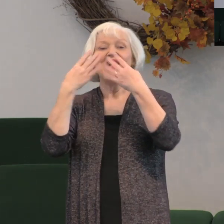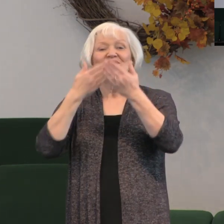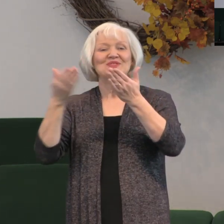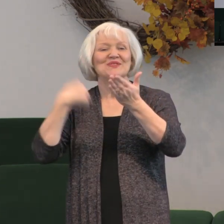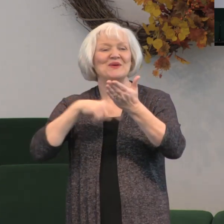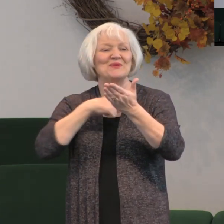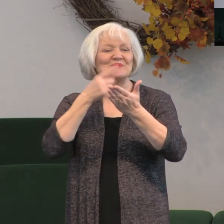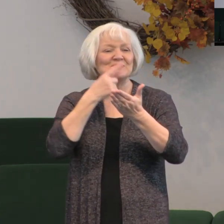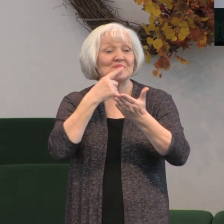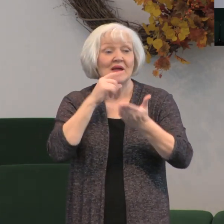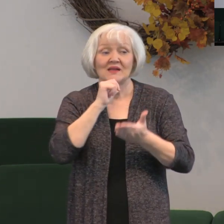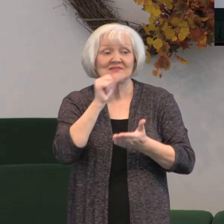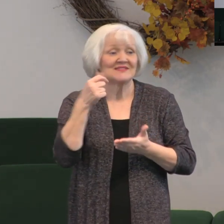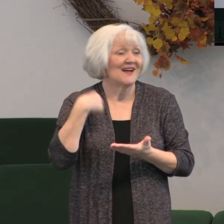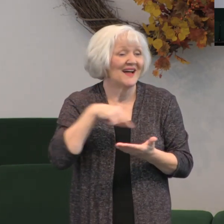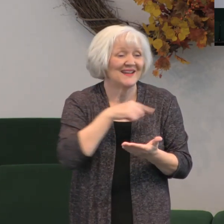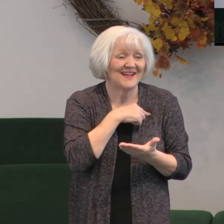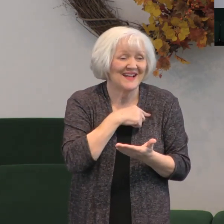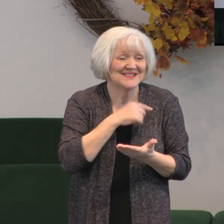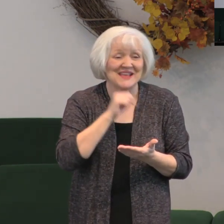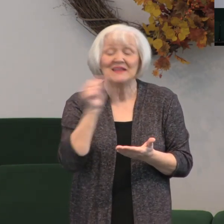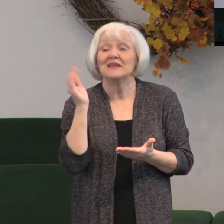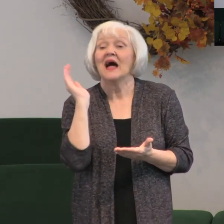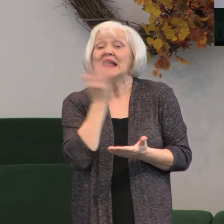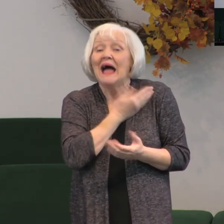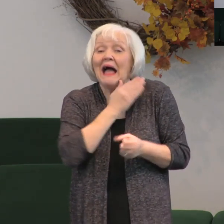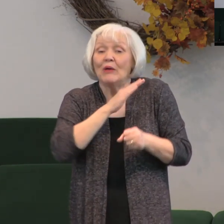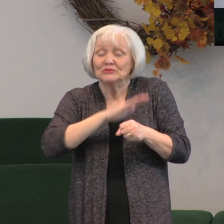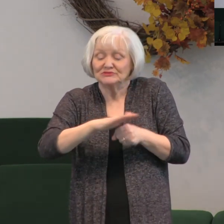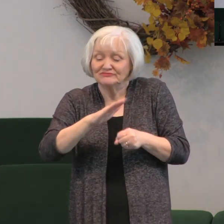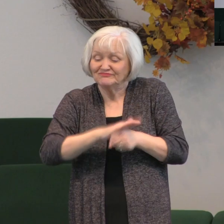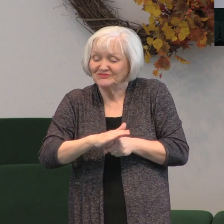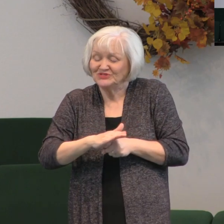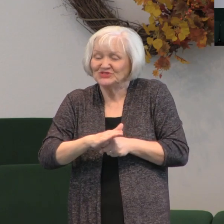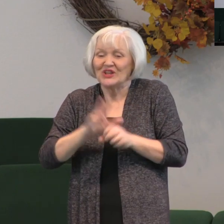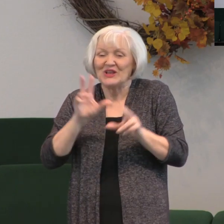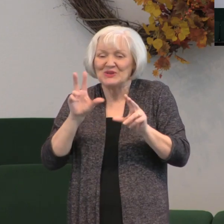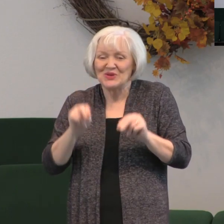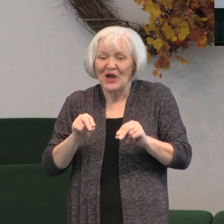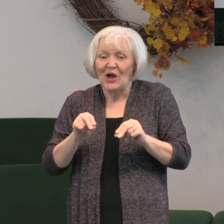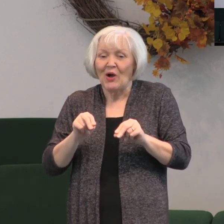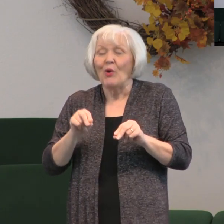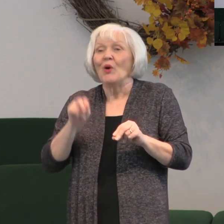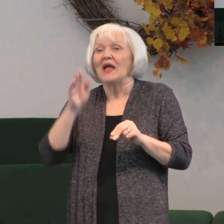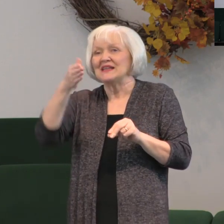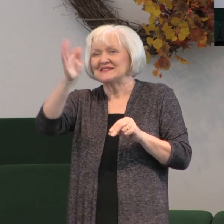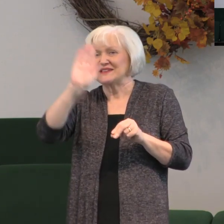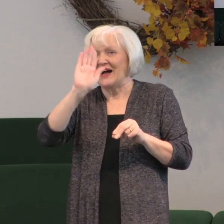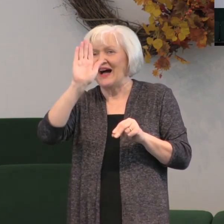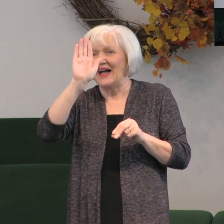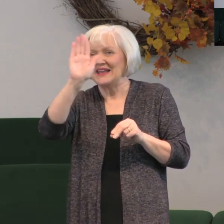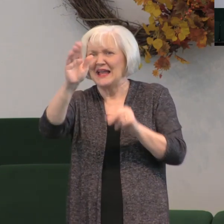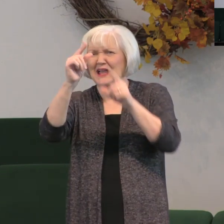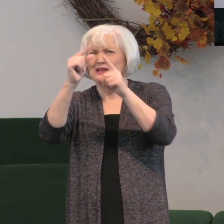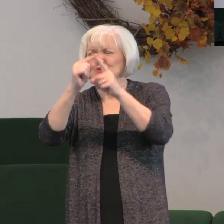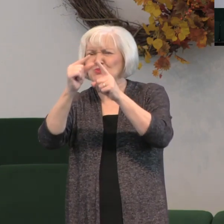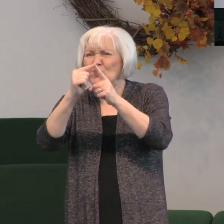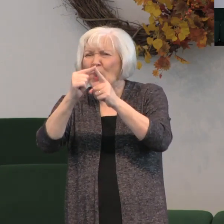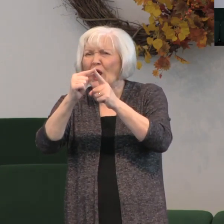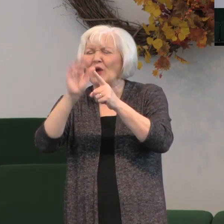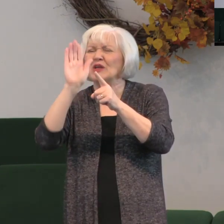is not us so it's not our sufficiency that we are dealing with but it is the sufficiency of the word of God and the